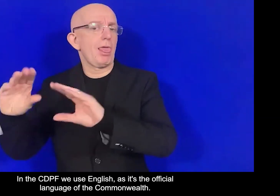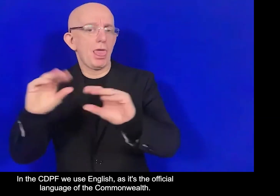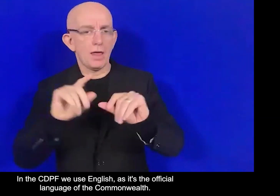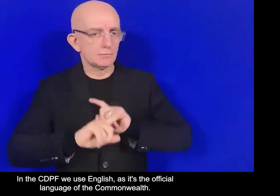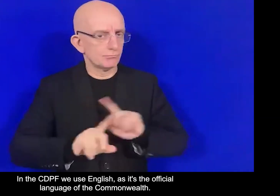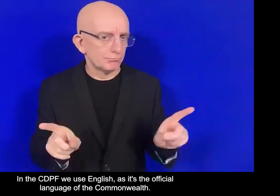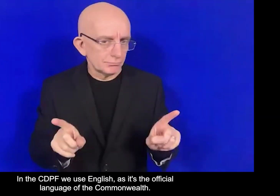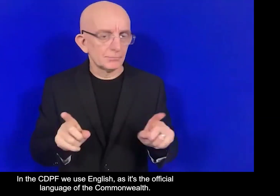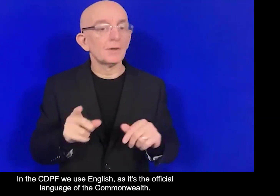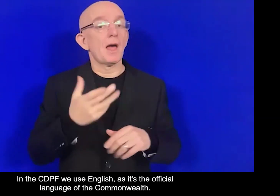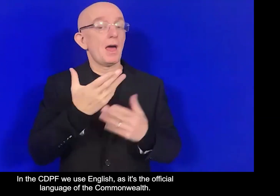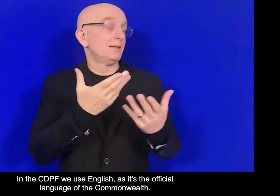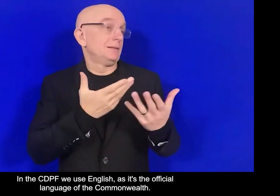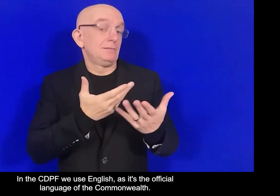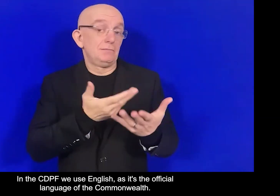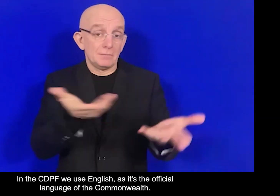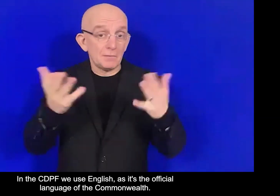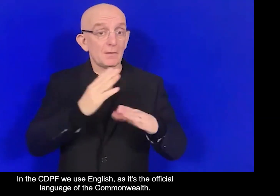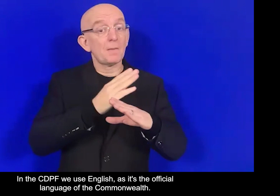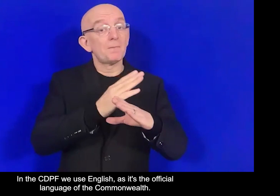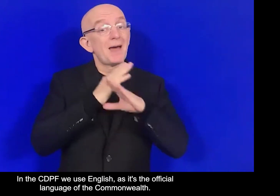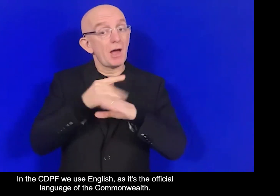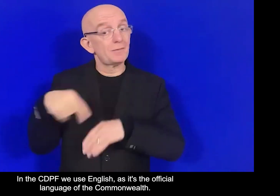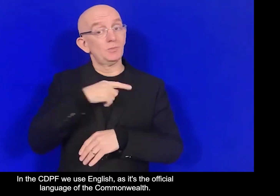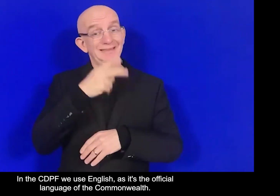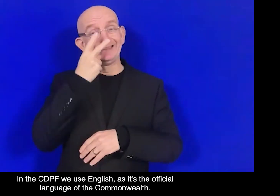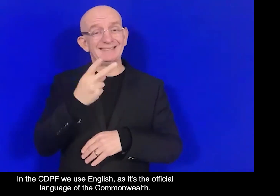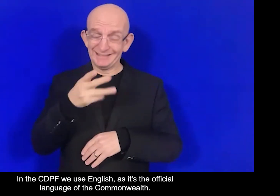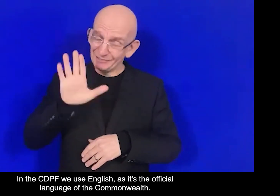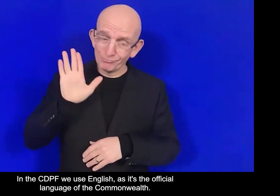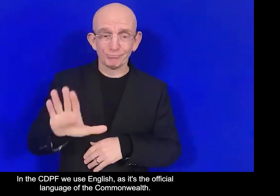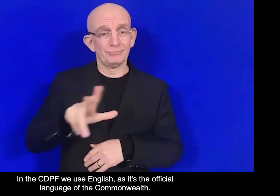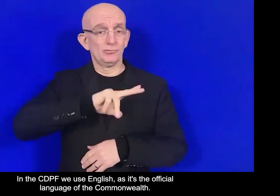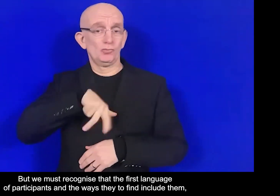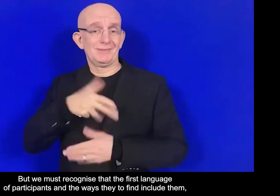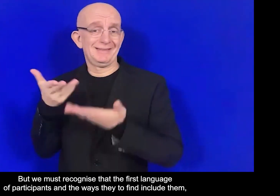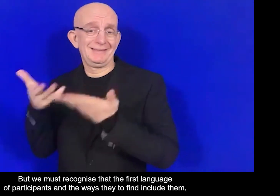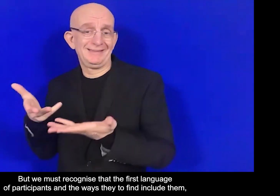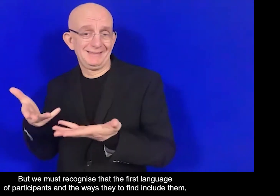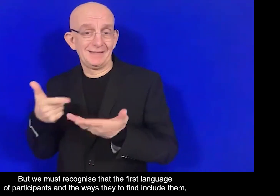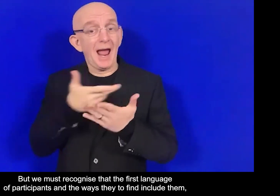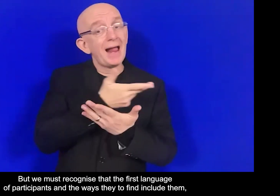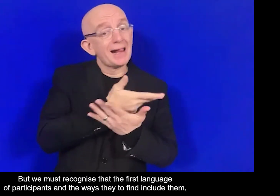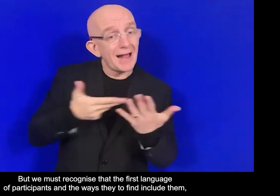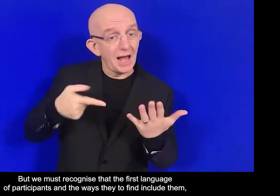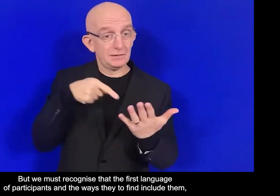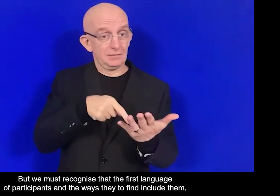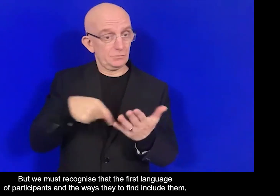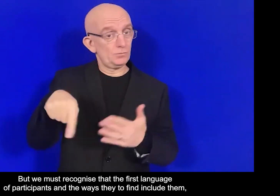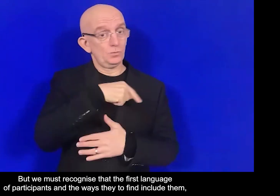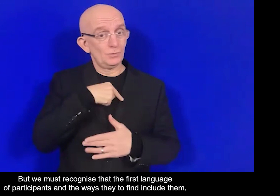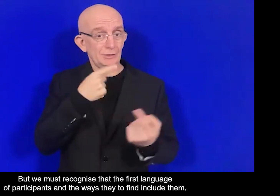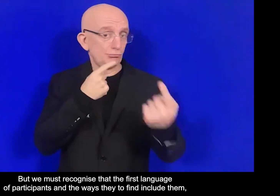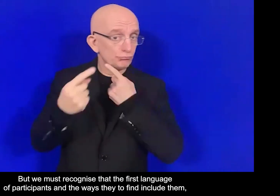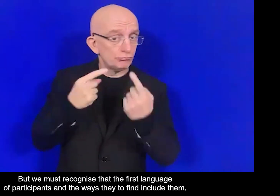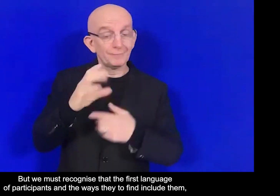in the CDPF, we use English as it's the official language of the Commonwealth. But we must recognise that the first language